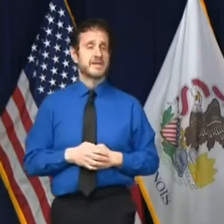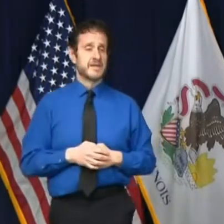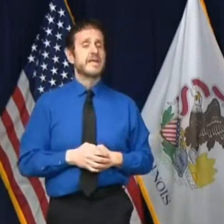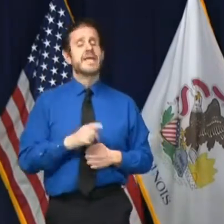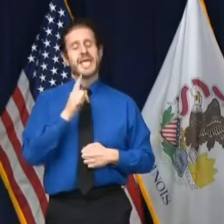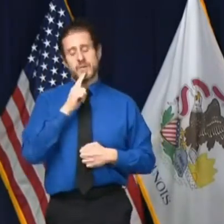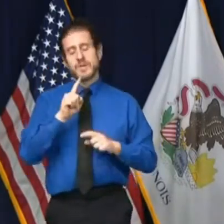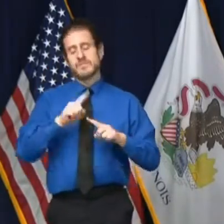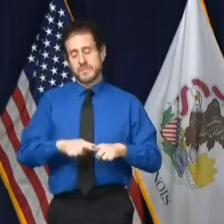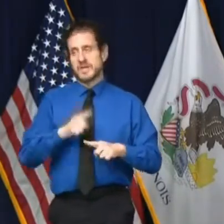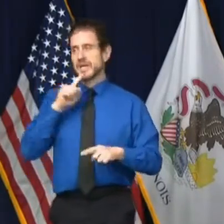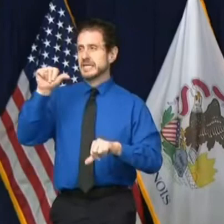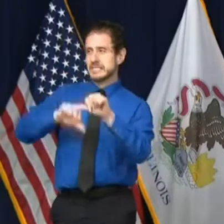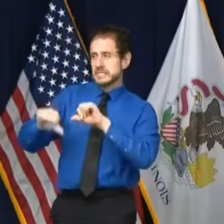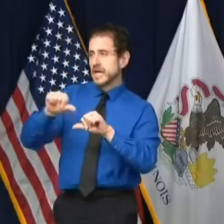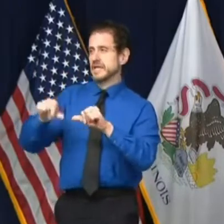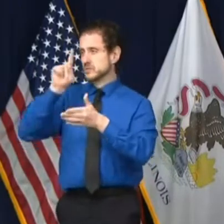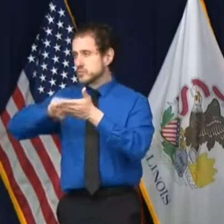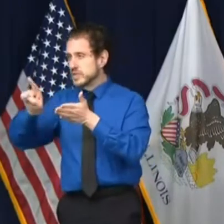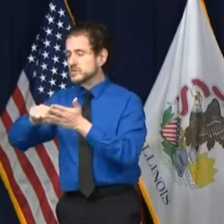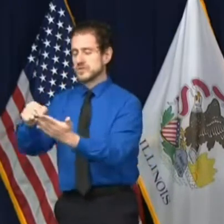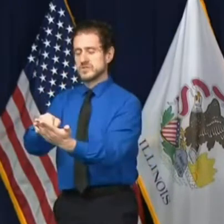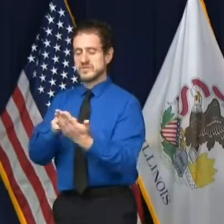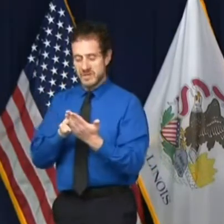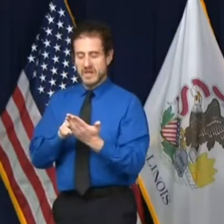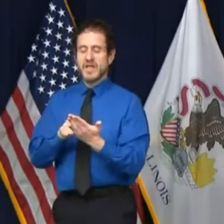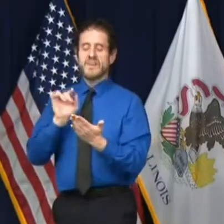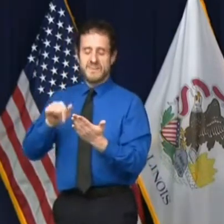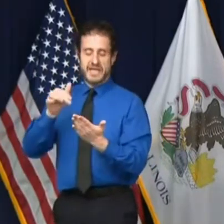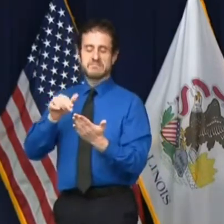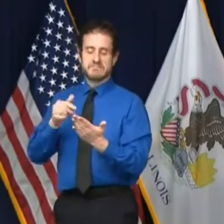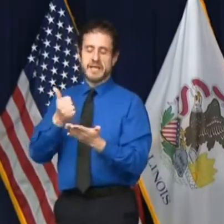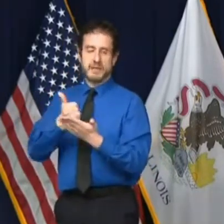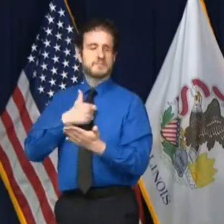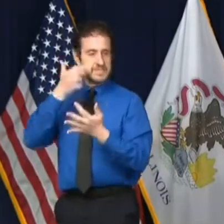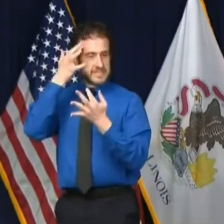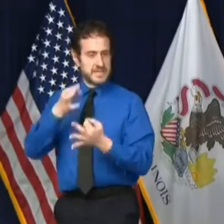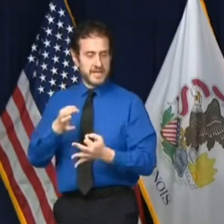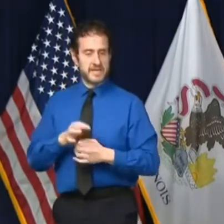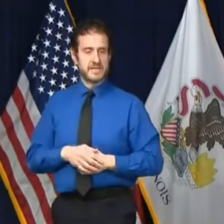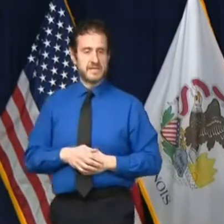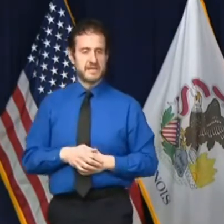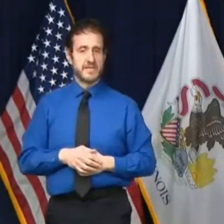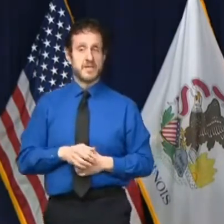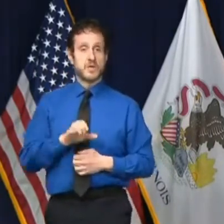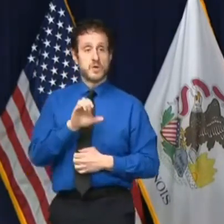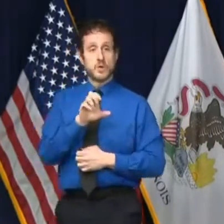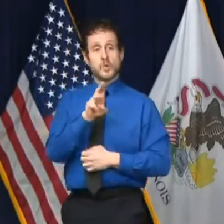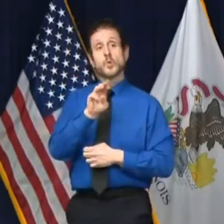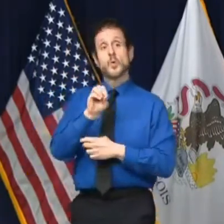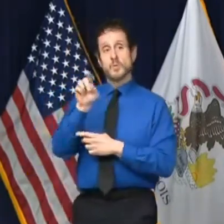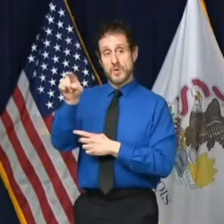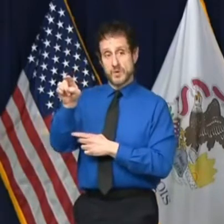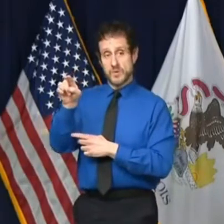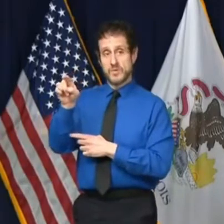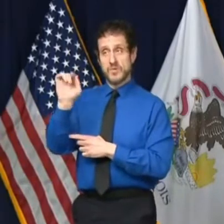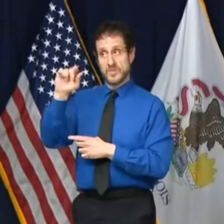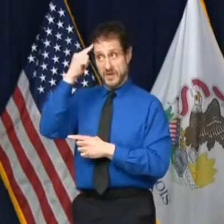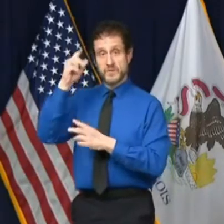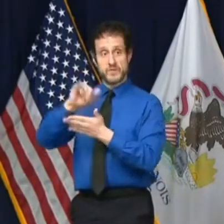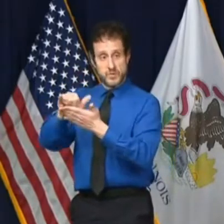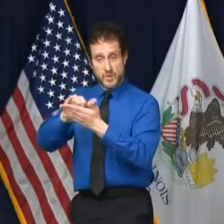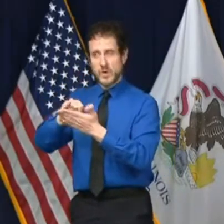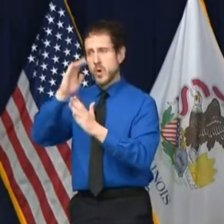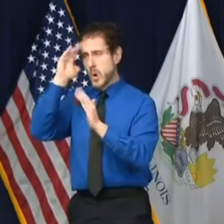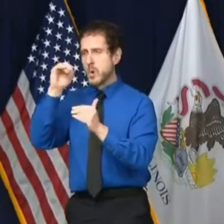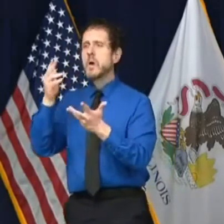on data and metrics. My guess is, knowing that governor, that he was really talking about hoping that might be a